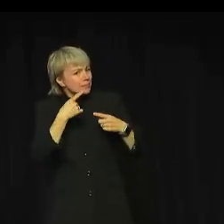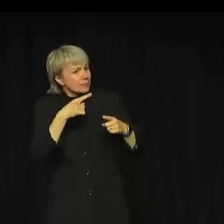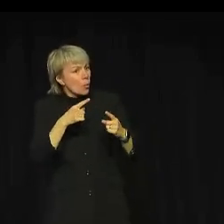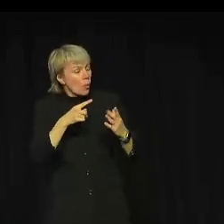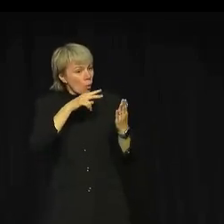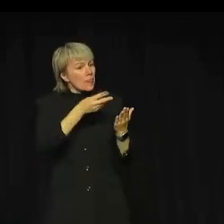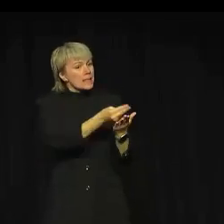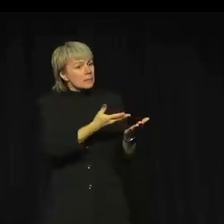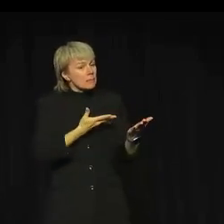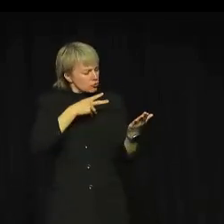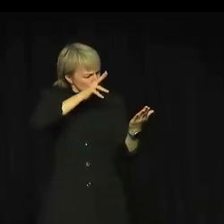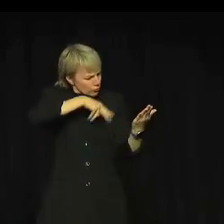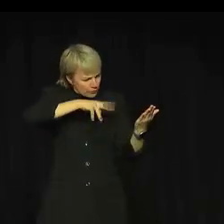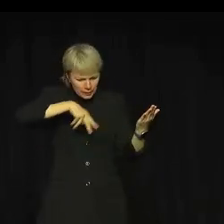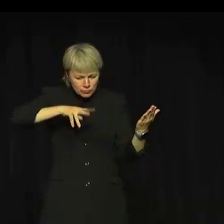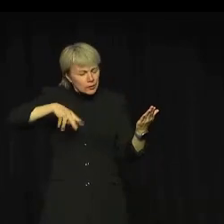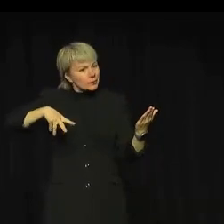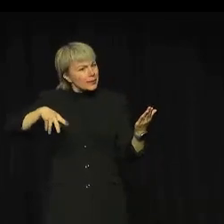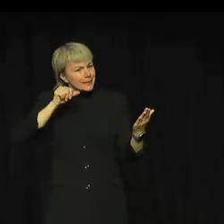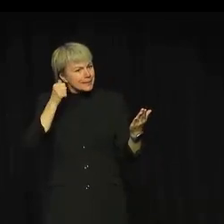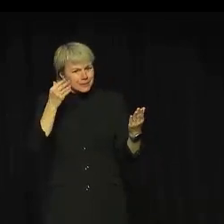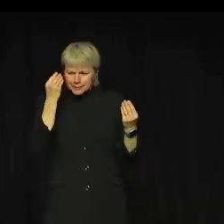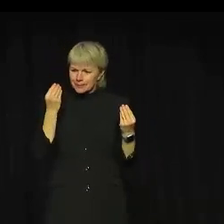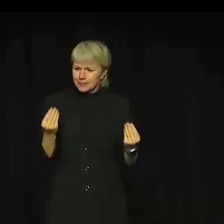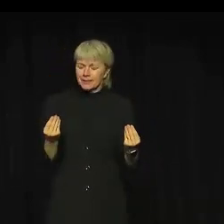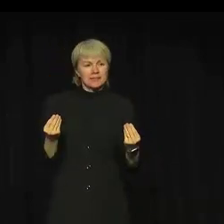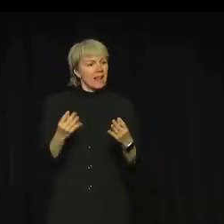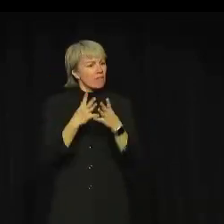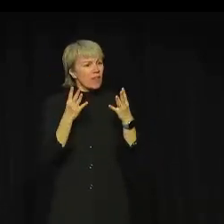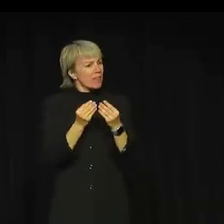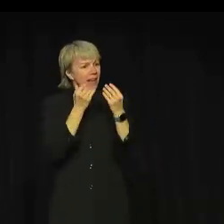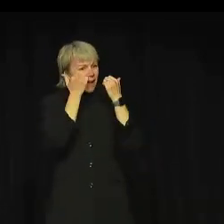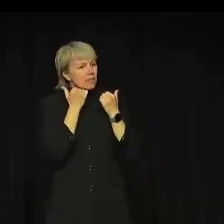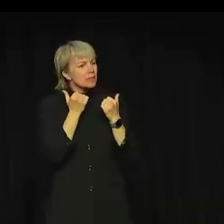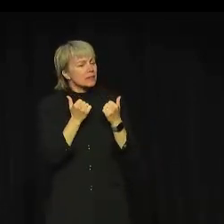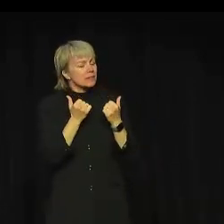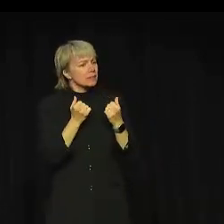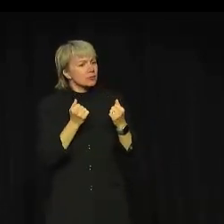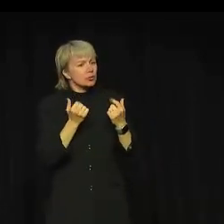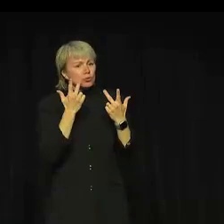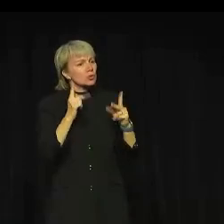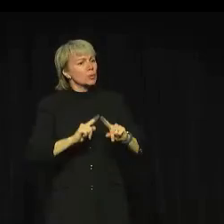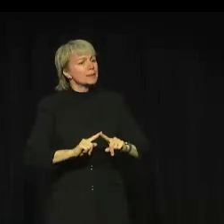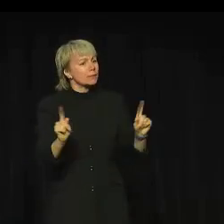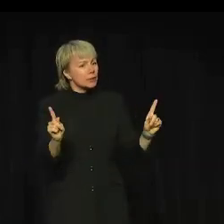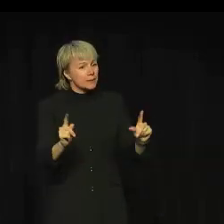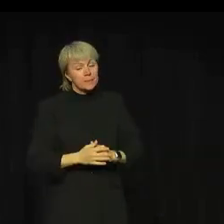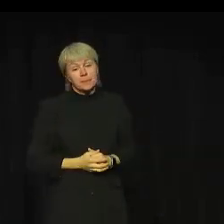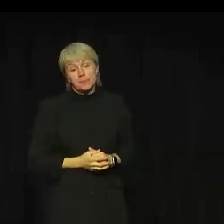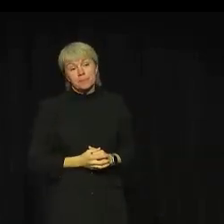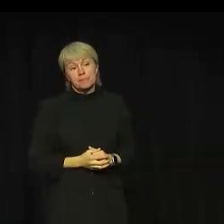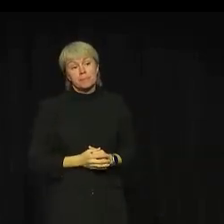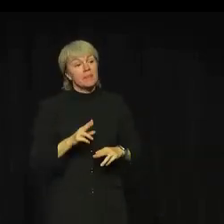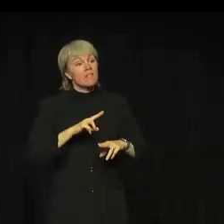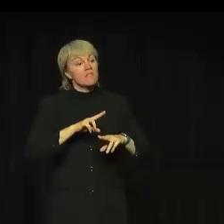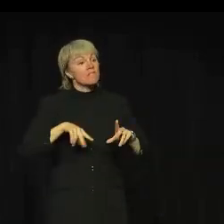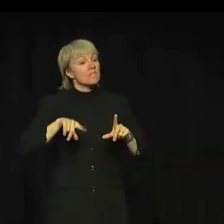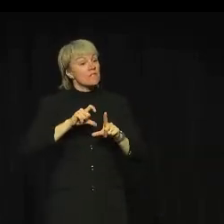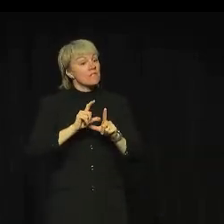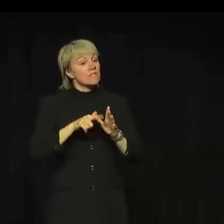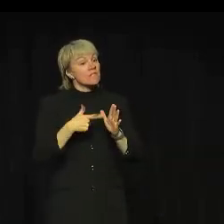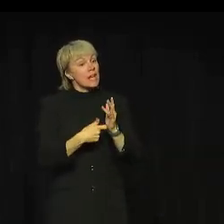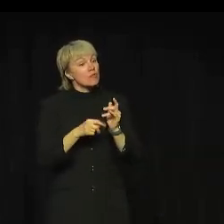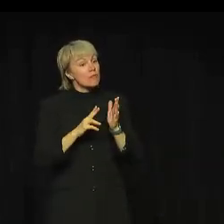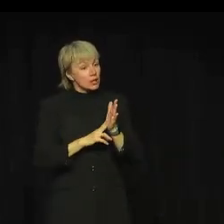submissions, because it flies in the face of all of the evidence. Since Federation, we have seen successive so-called